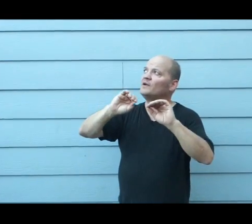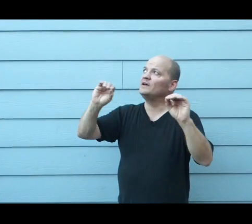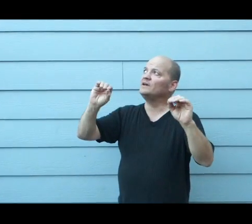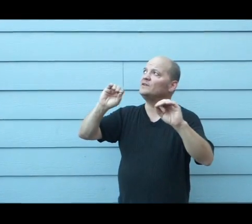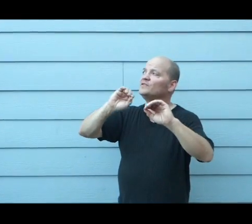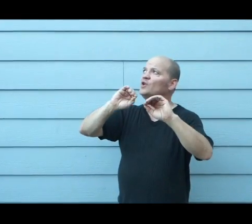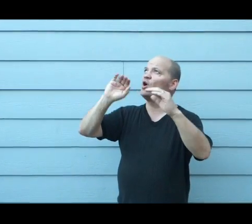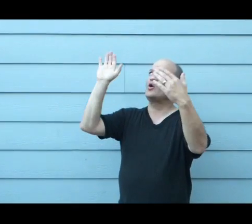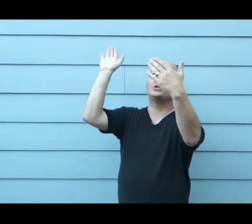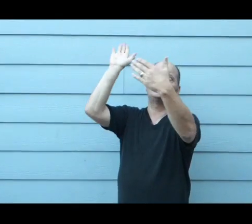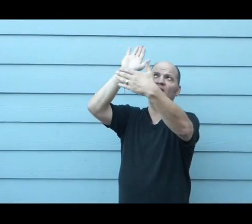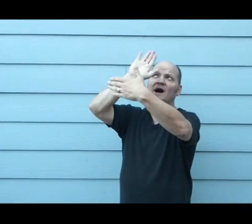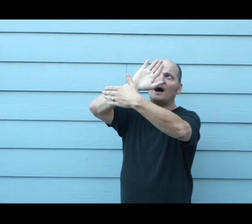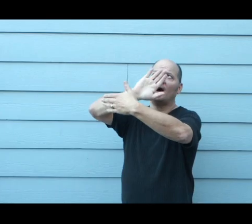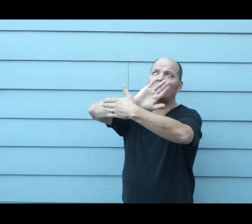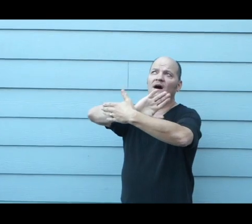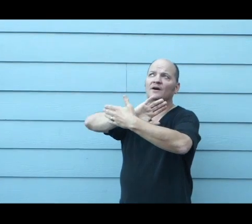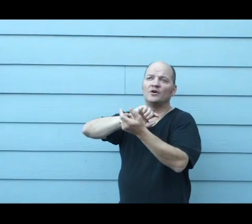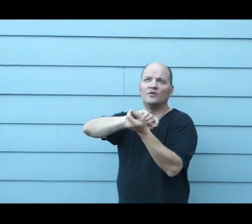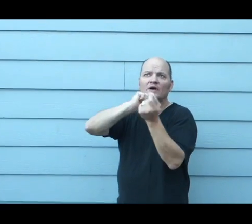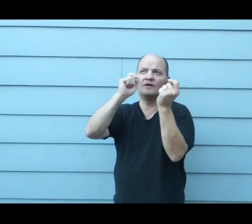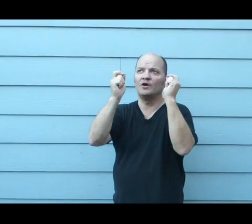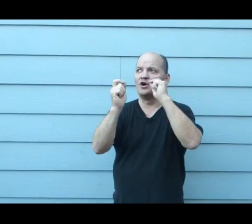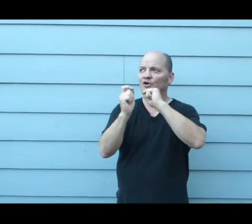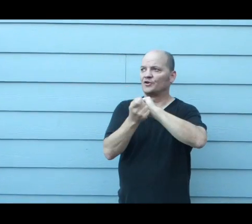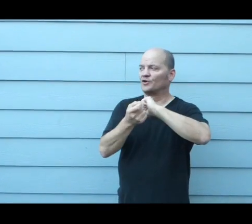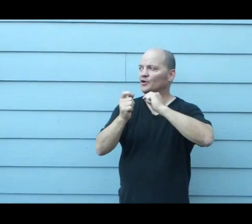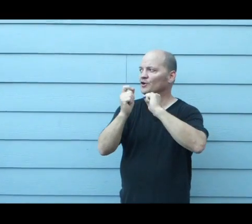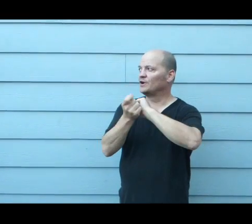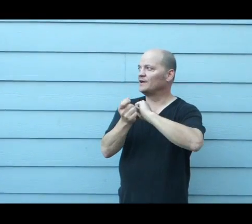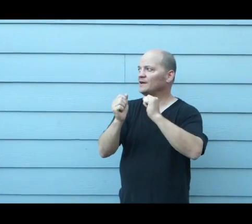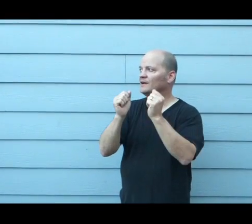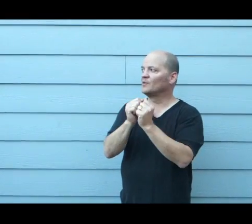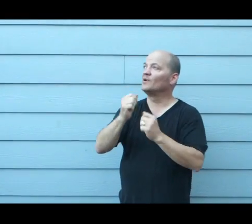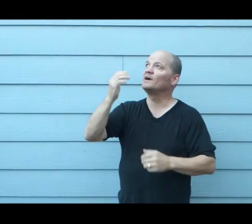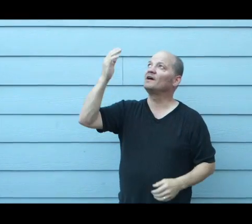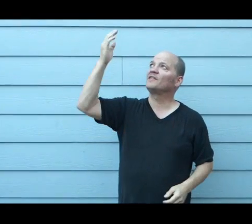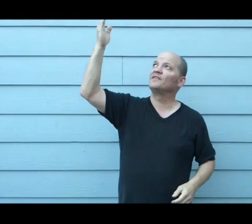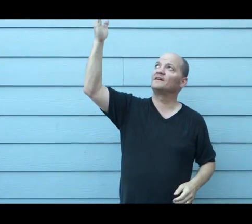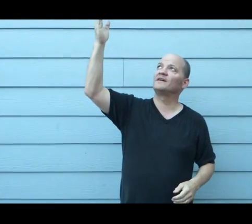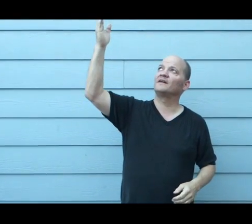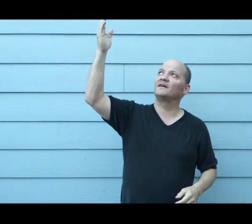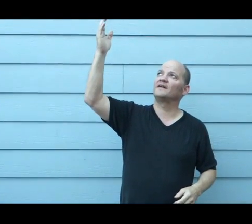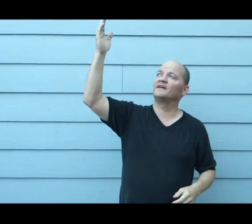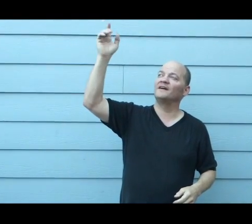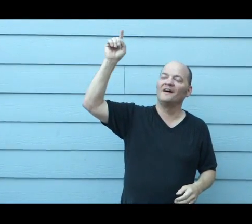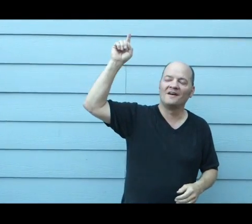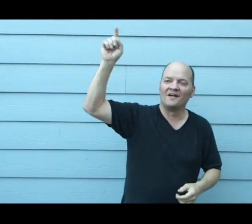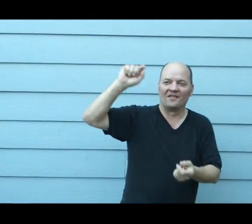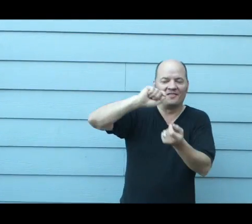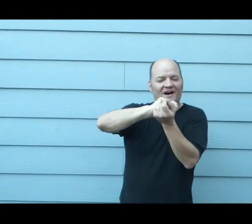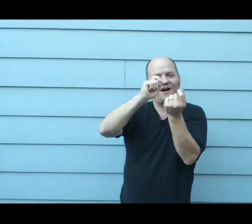There is no shadow of turning with thee.